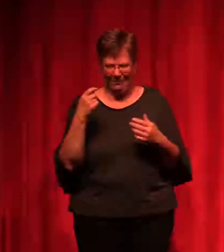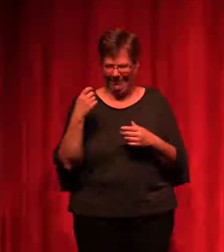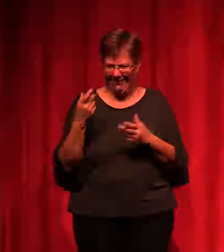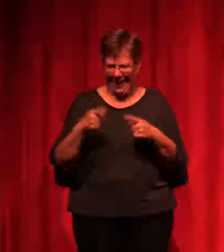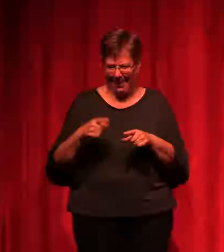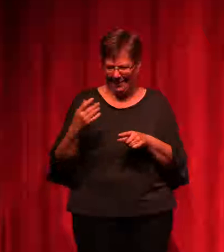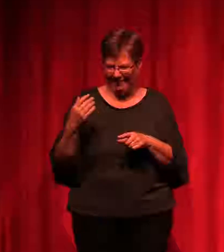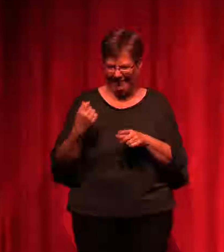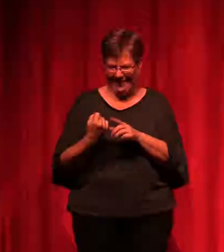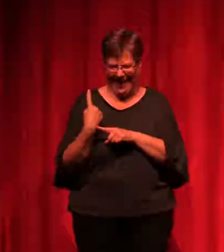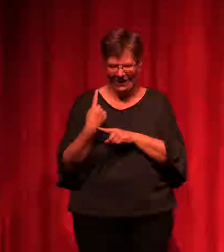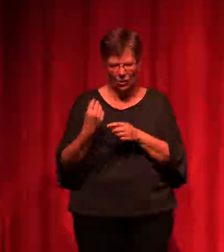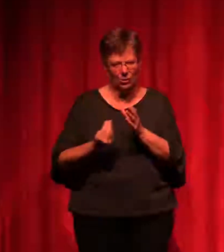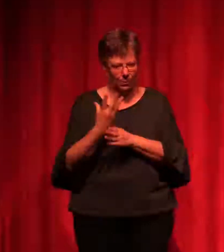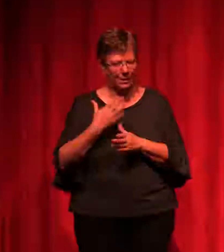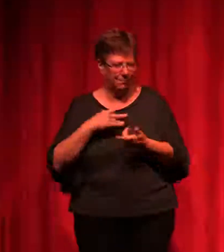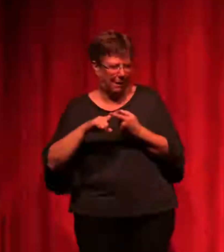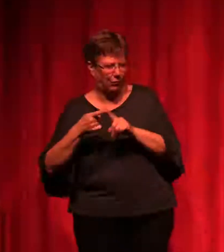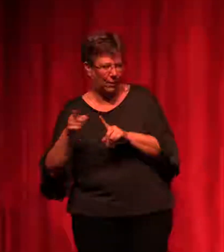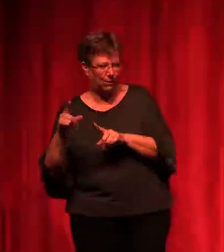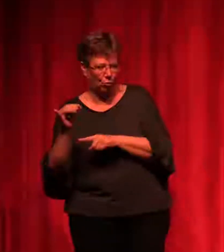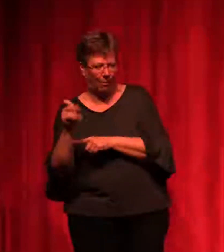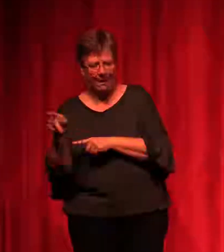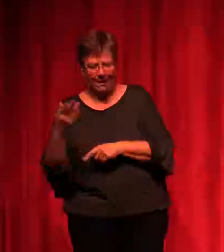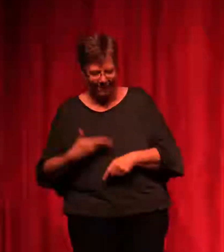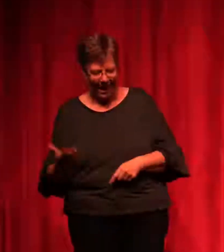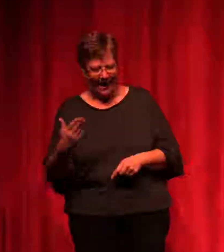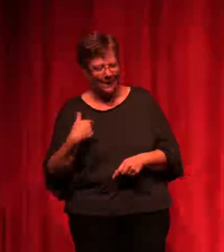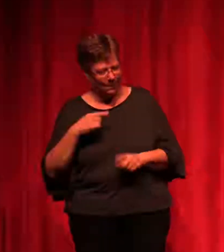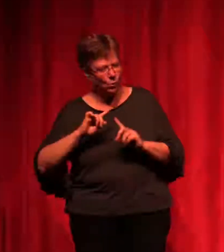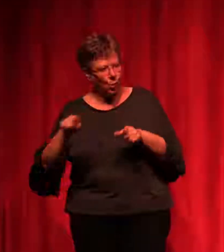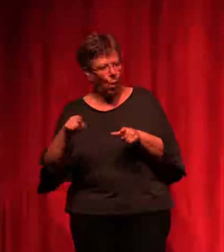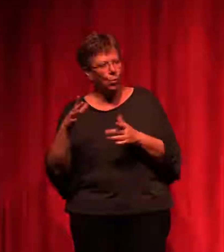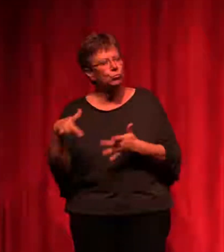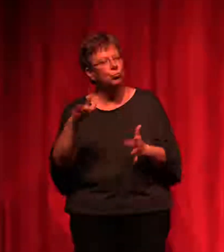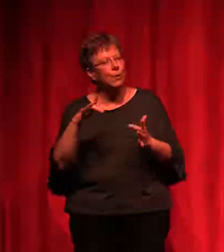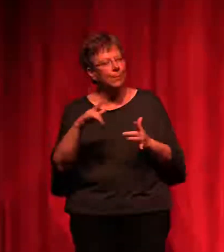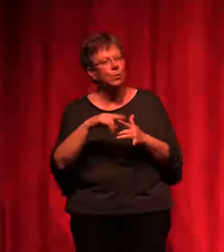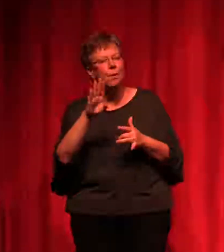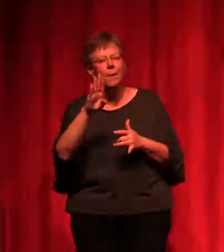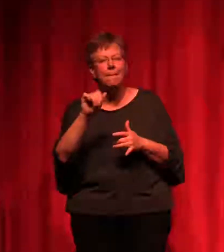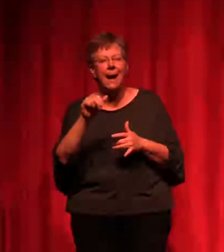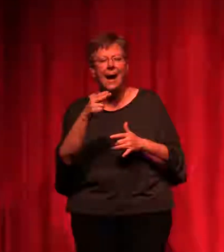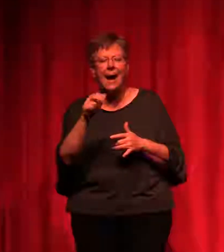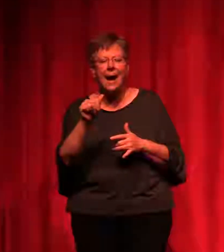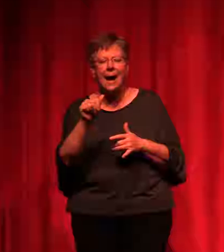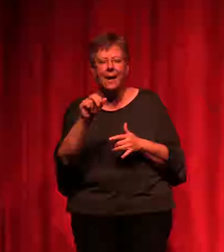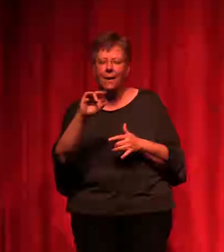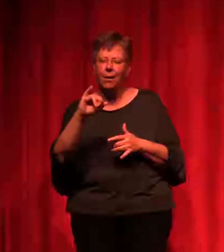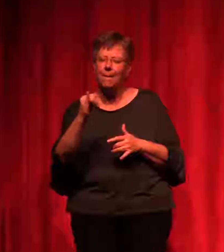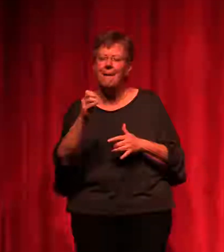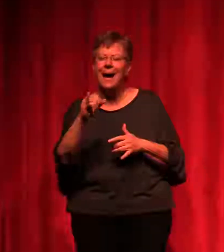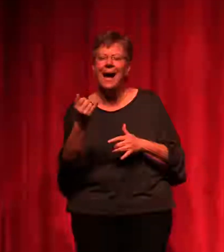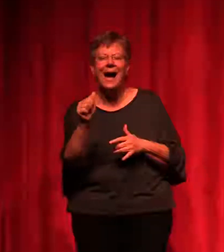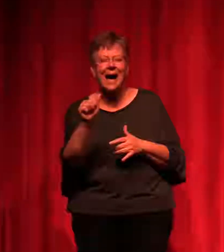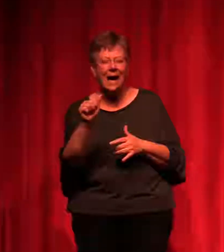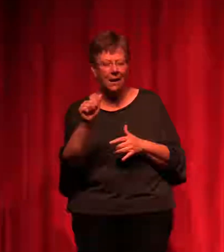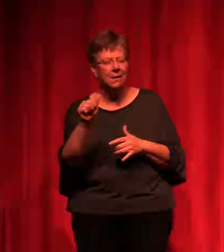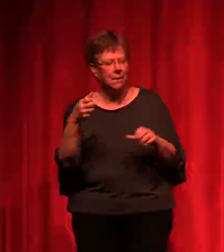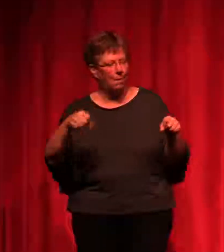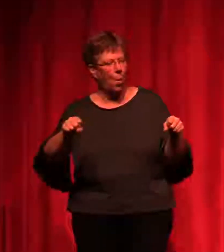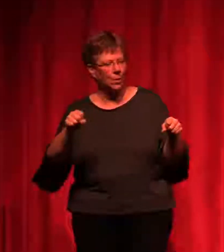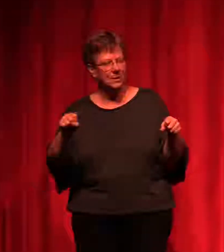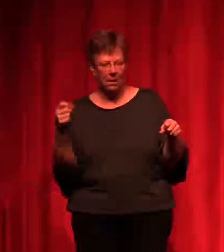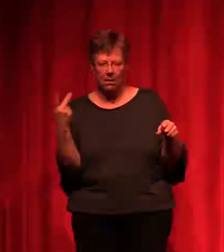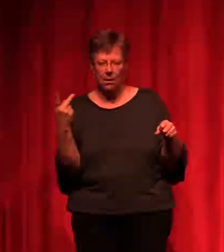spring, my friend Gregory, who's here, invited me to go on a trip down to the Baja by motorcycle. We both